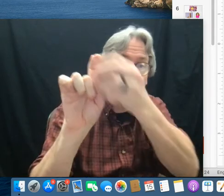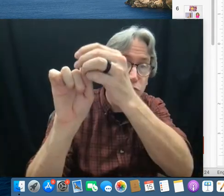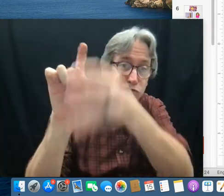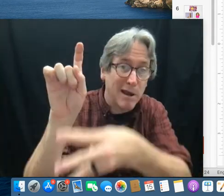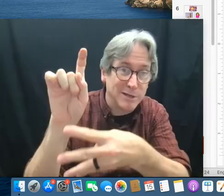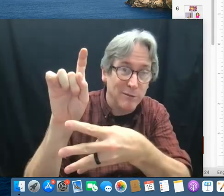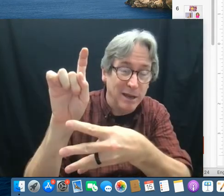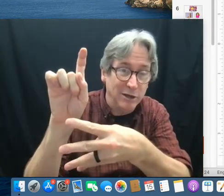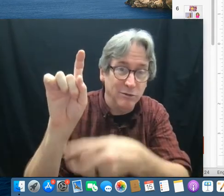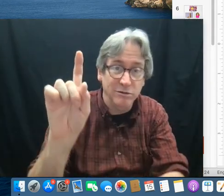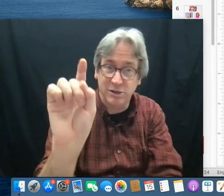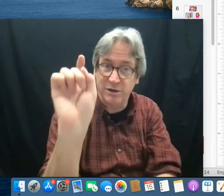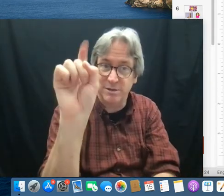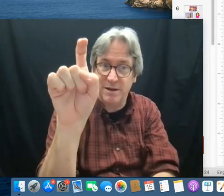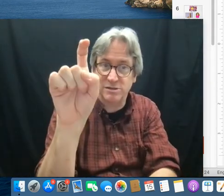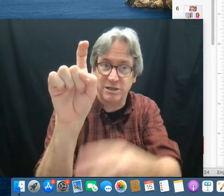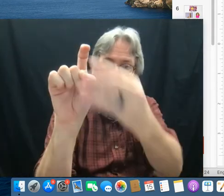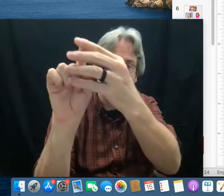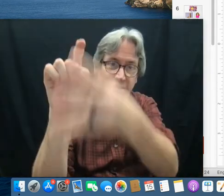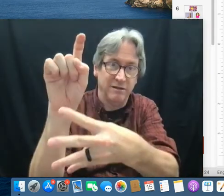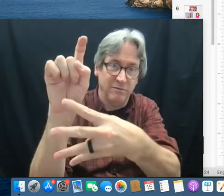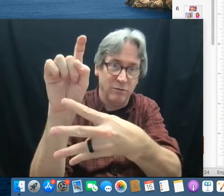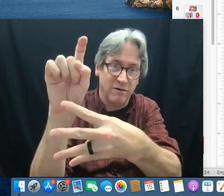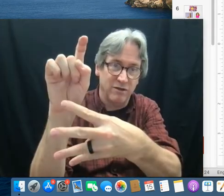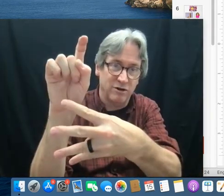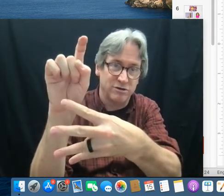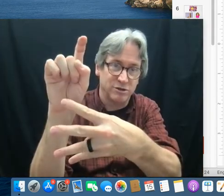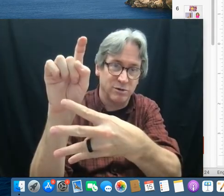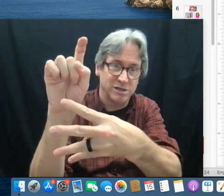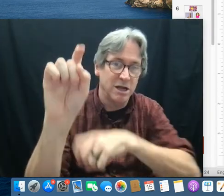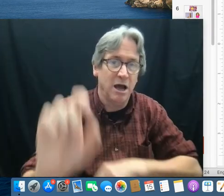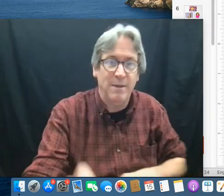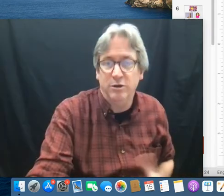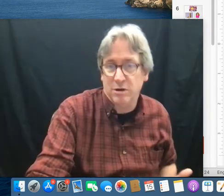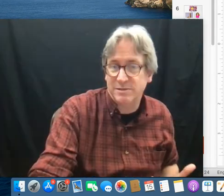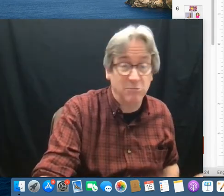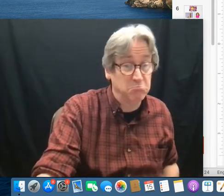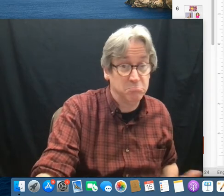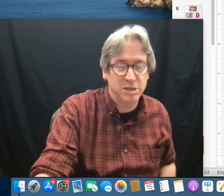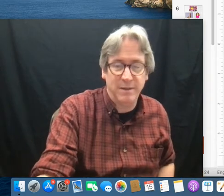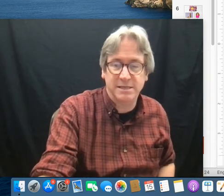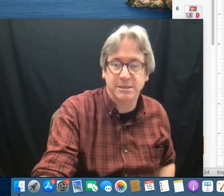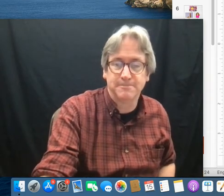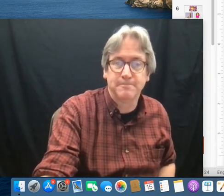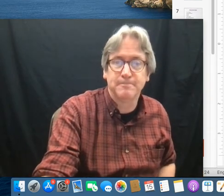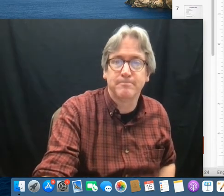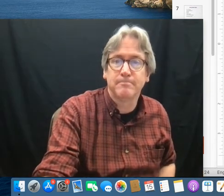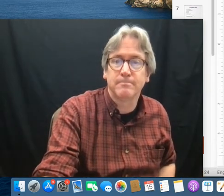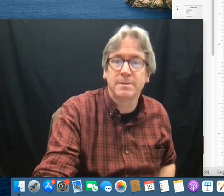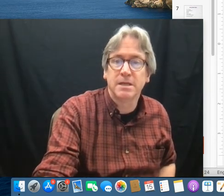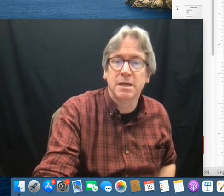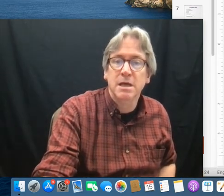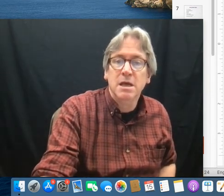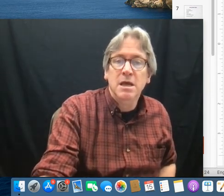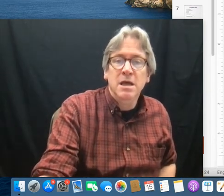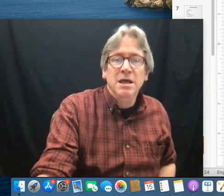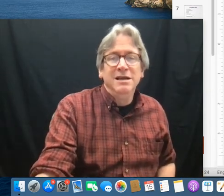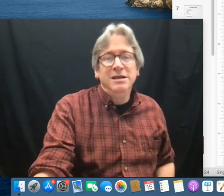download. You'll also sometimes see with these two pairs of fingers, upload, download. I'm going to grab it and pull it down from the